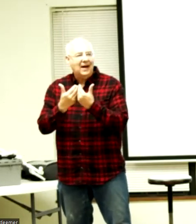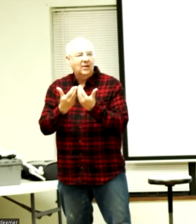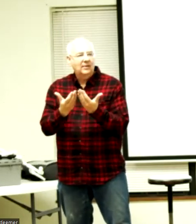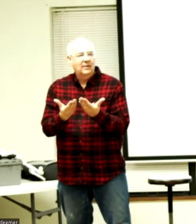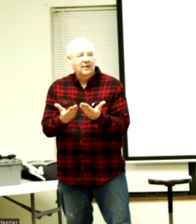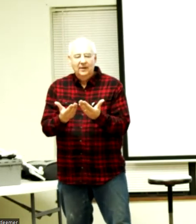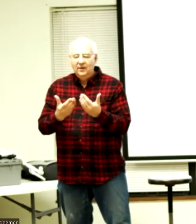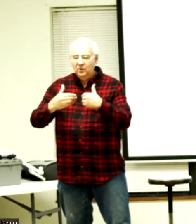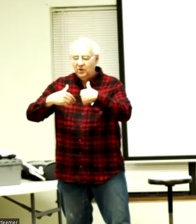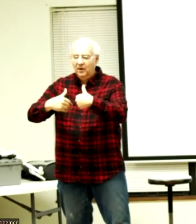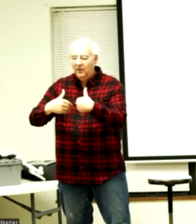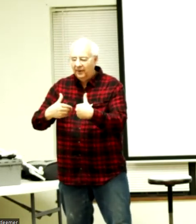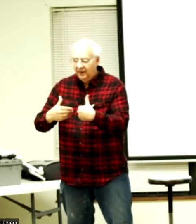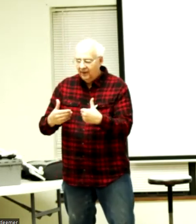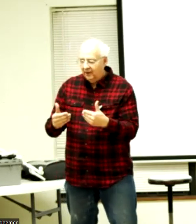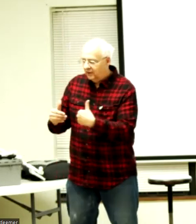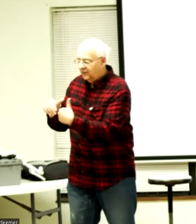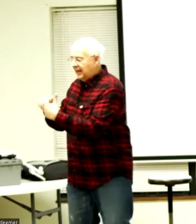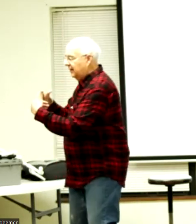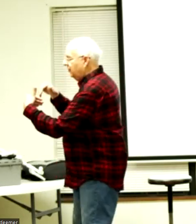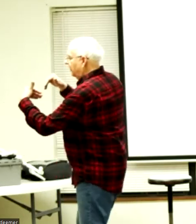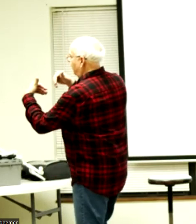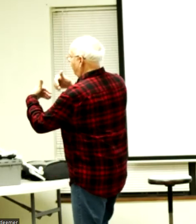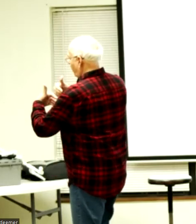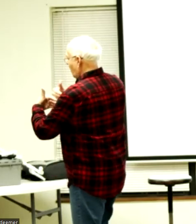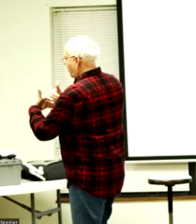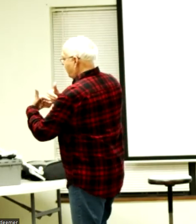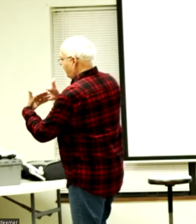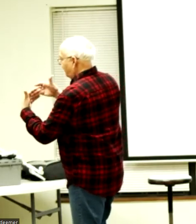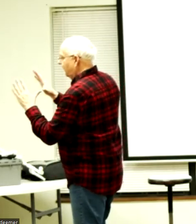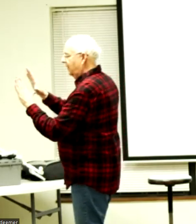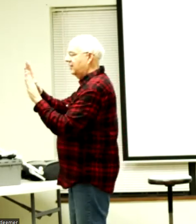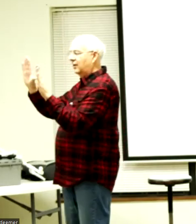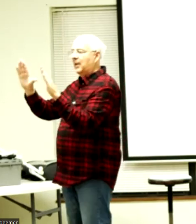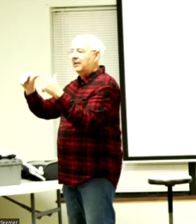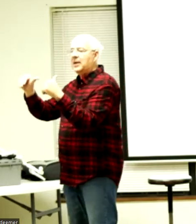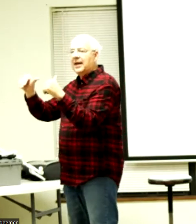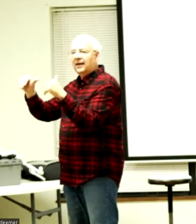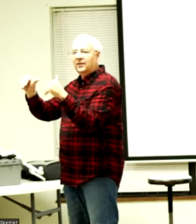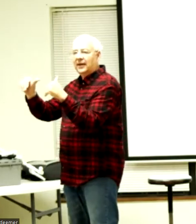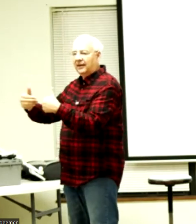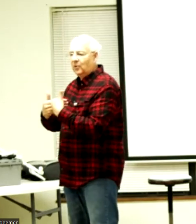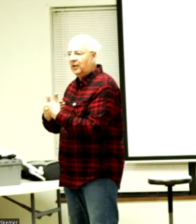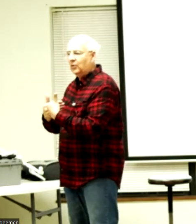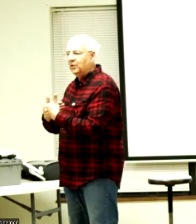how, you start with your two hands pointed, these are bent B hands, right? Pointed towards